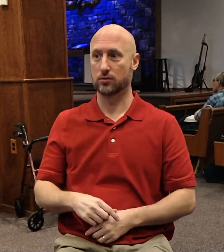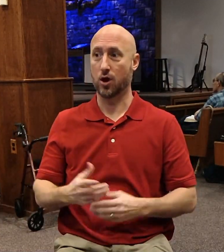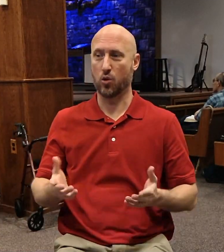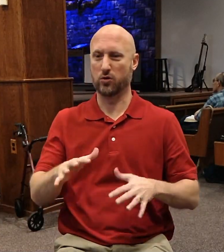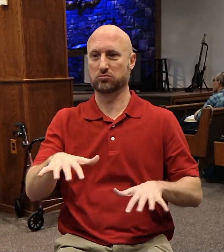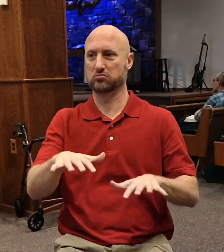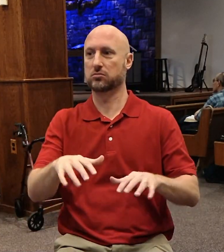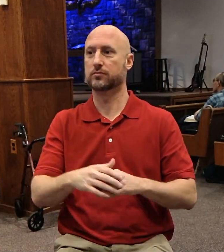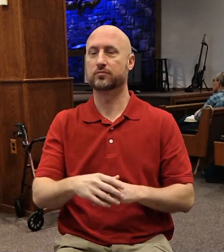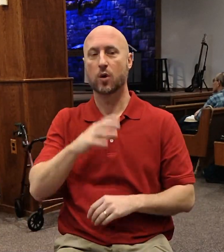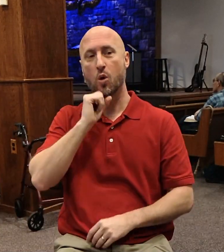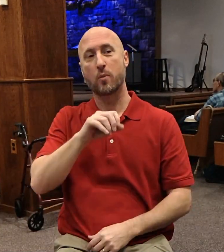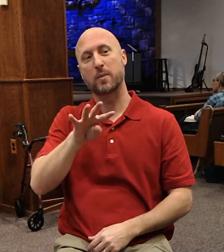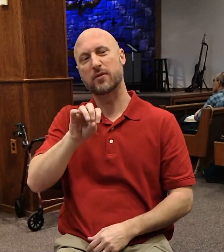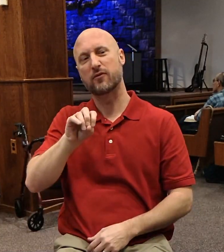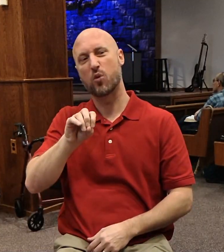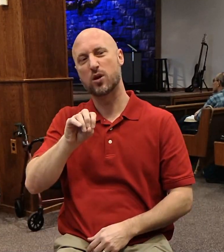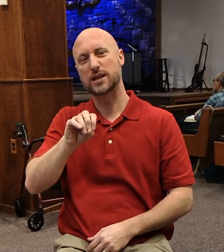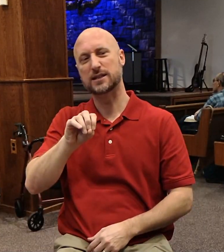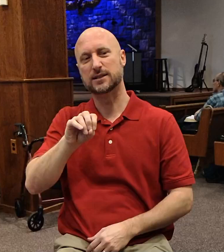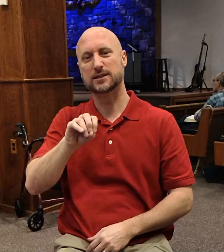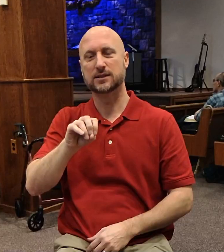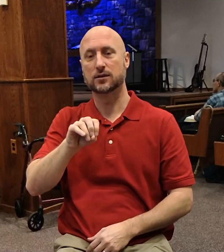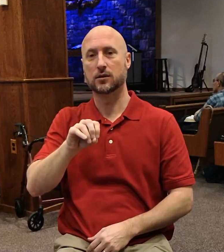40-ish, came up, talked to me after the service,